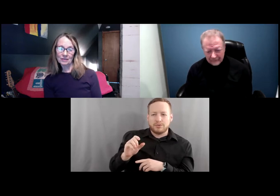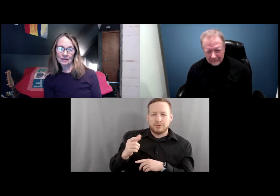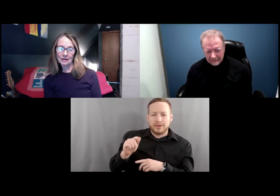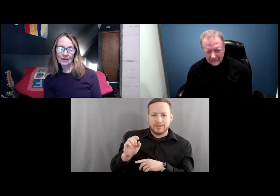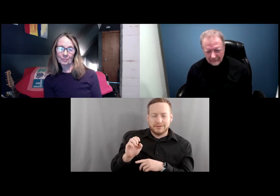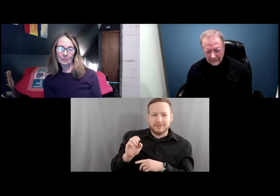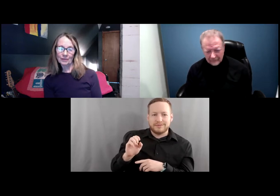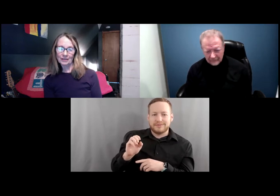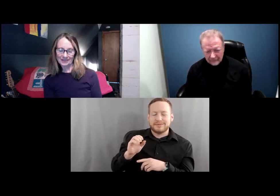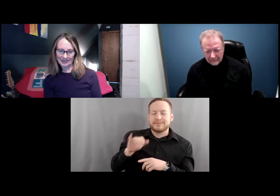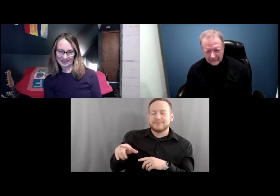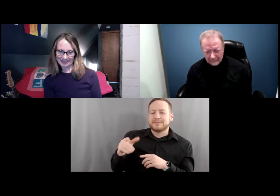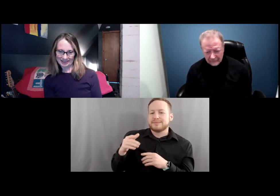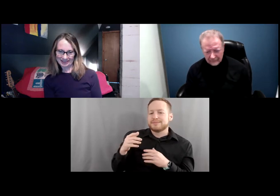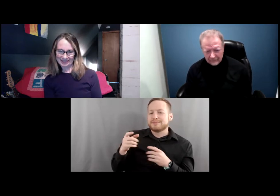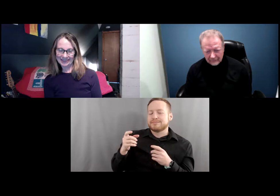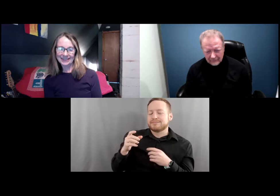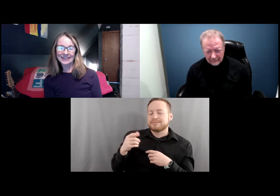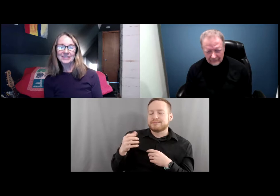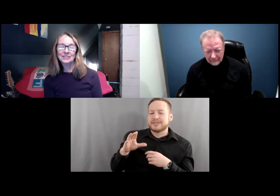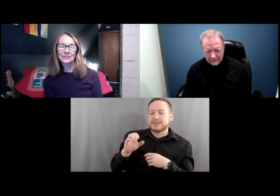Sharon Applegate.